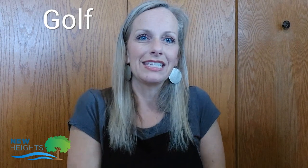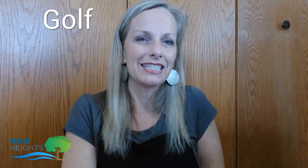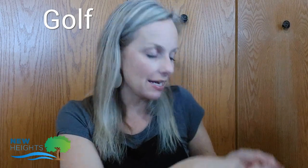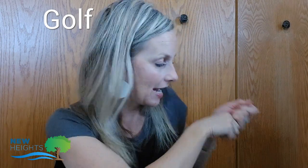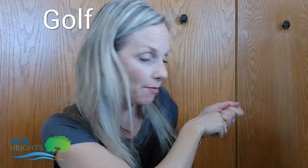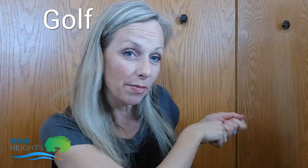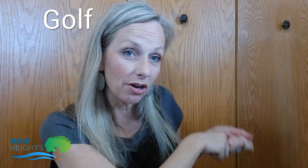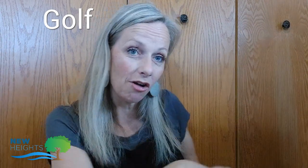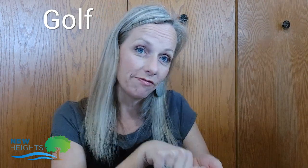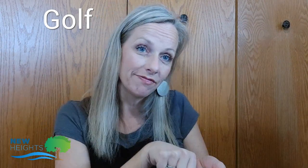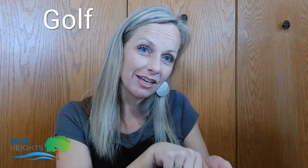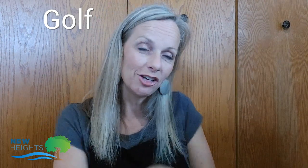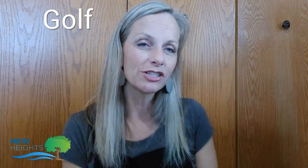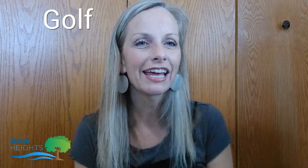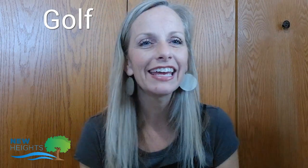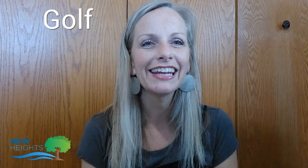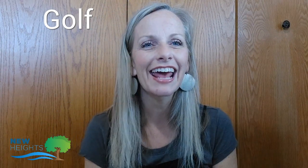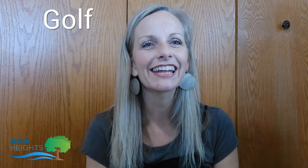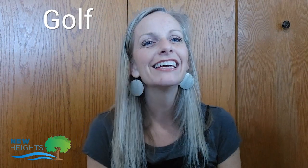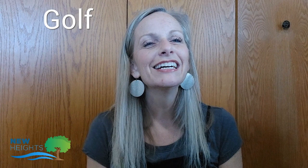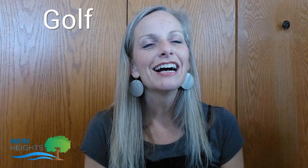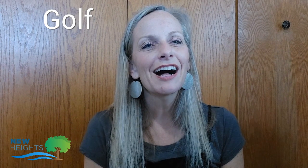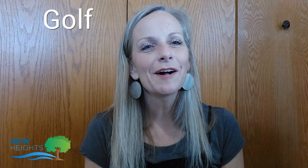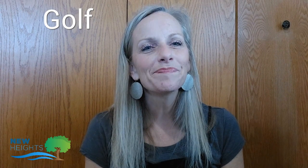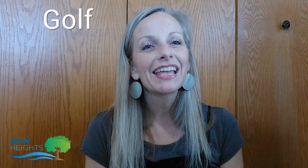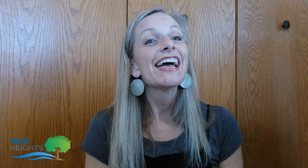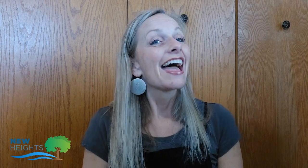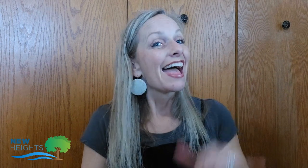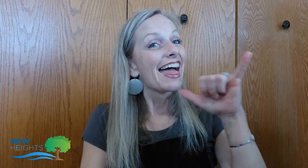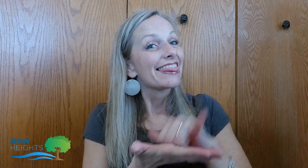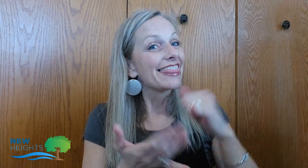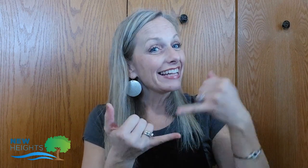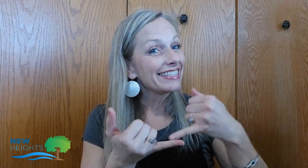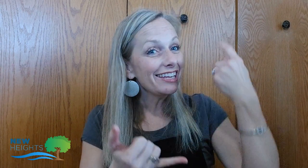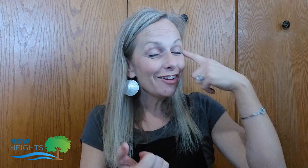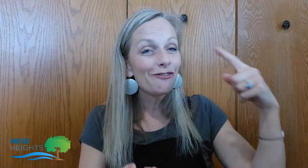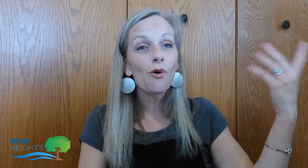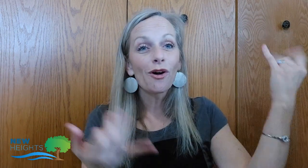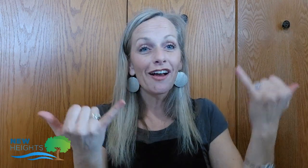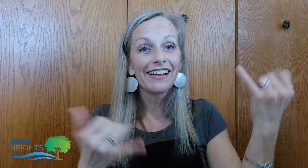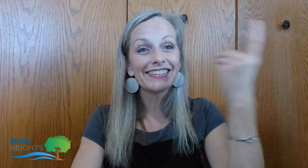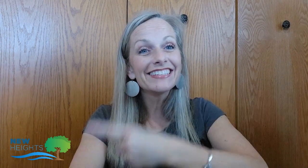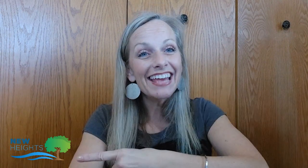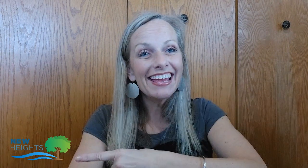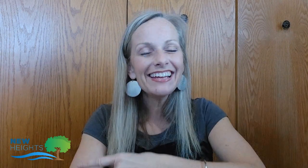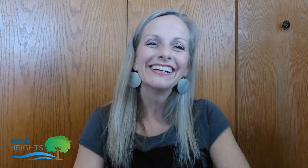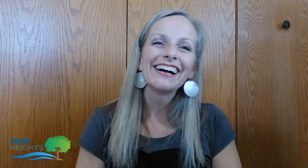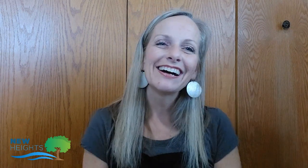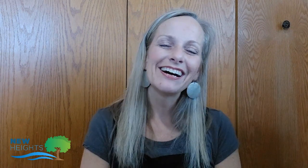to stay on camera, but golf, you're just kind of hitting at it. That's it for today.